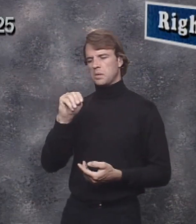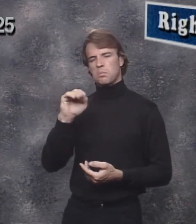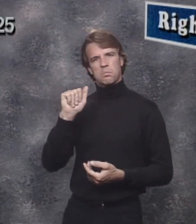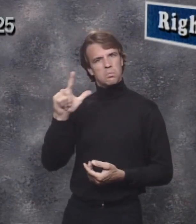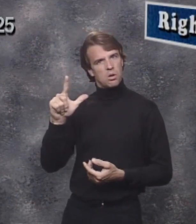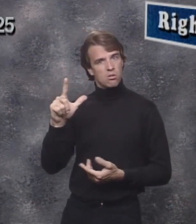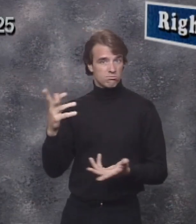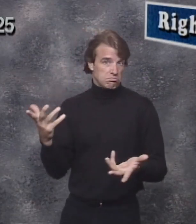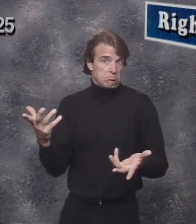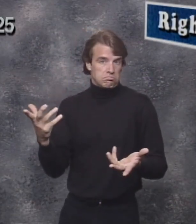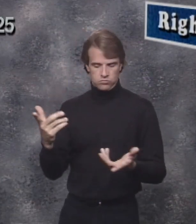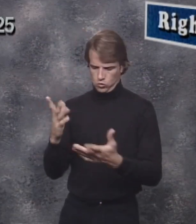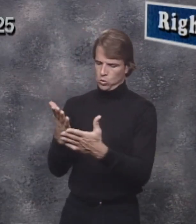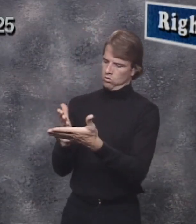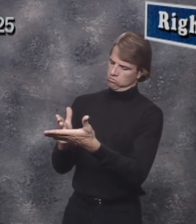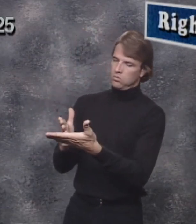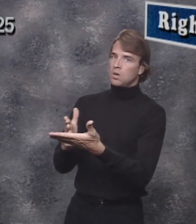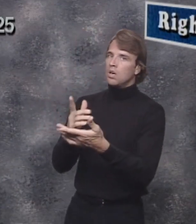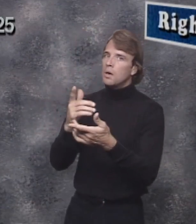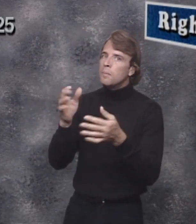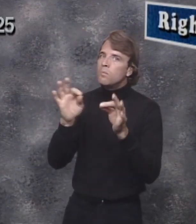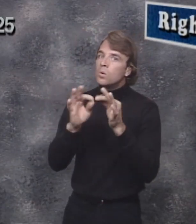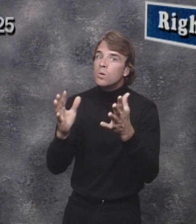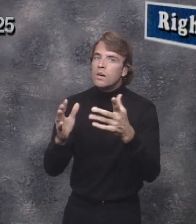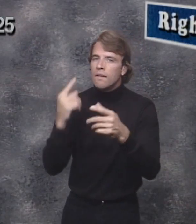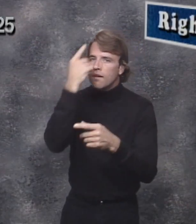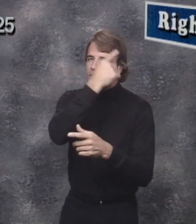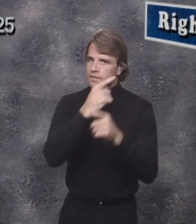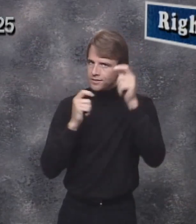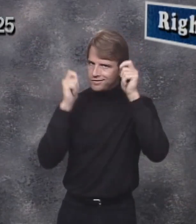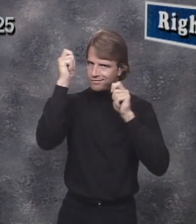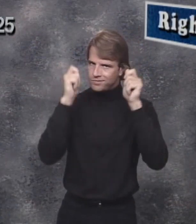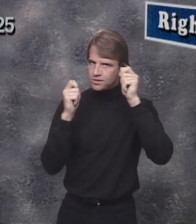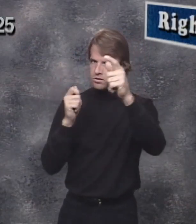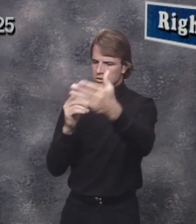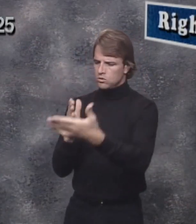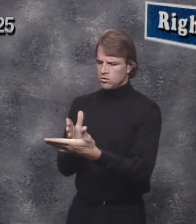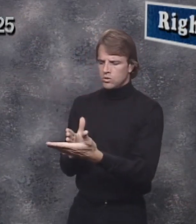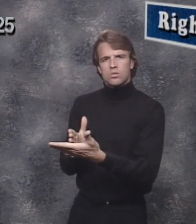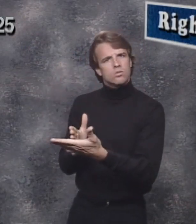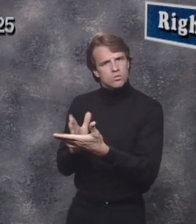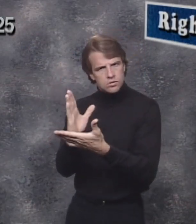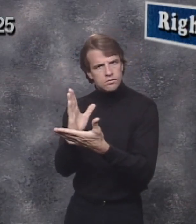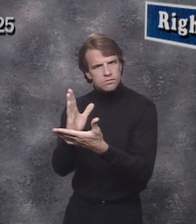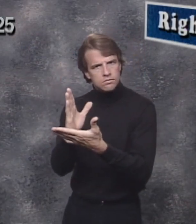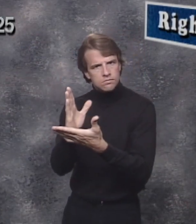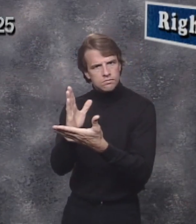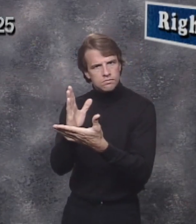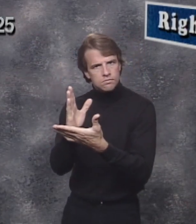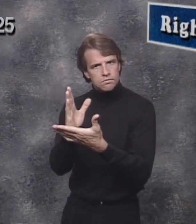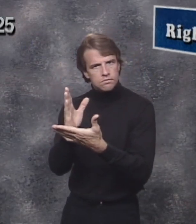This is a symbolic representation of the concept. Ah, your facial expression is very important to this